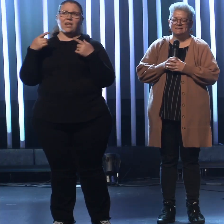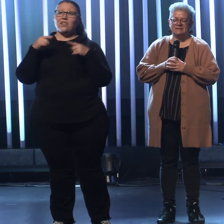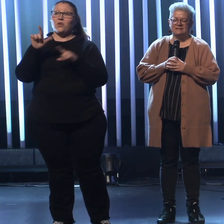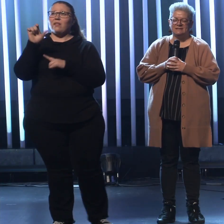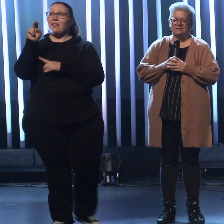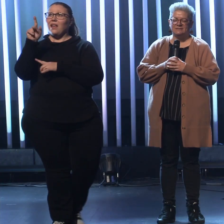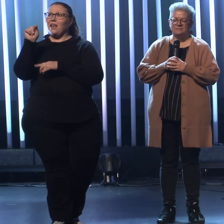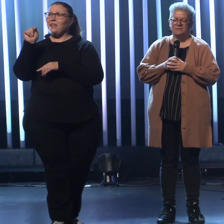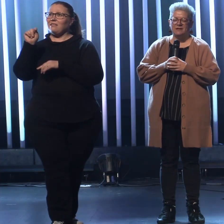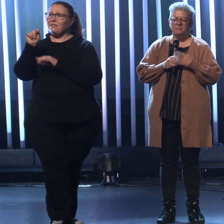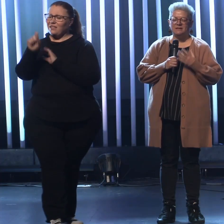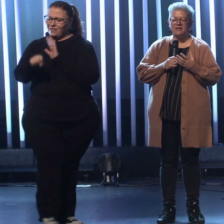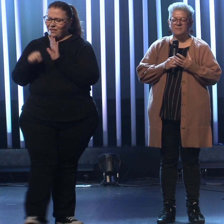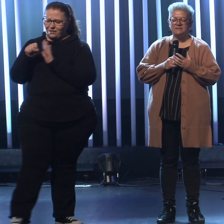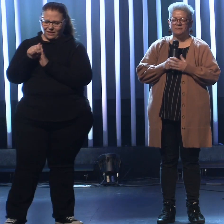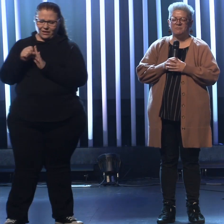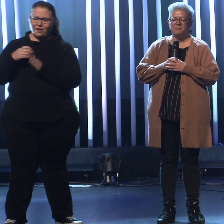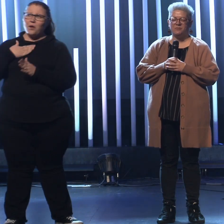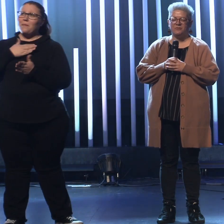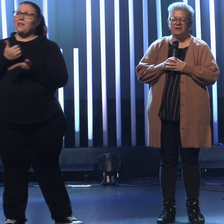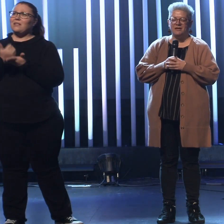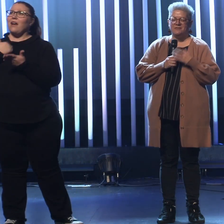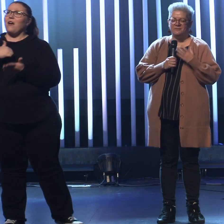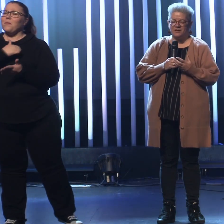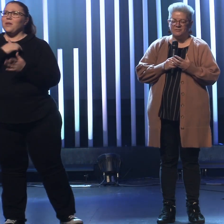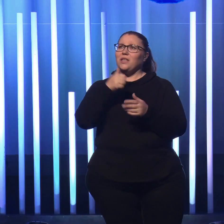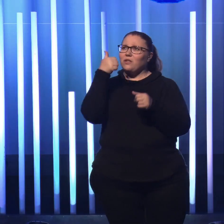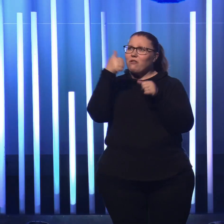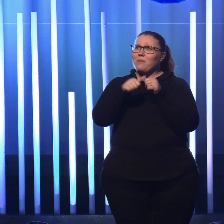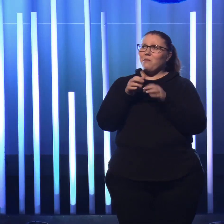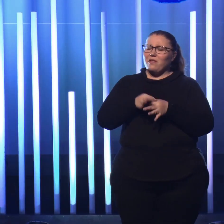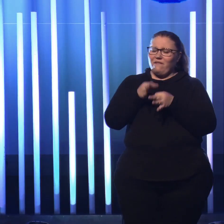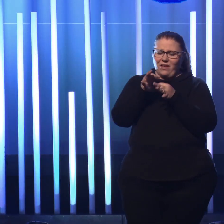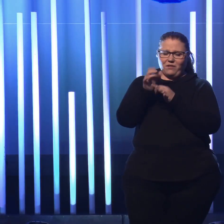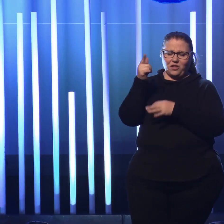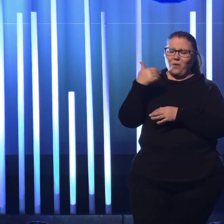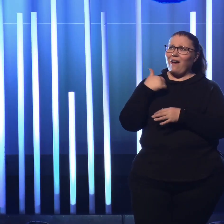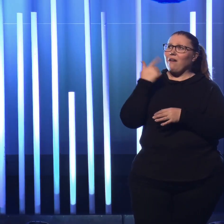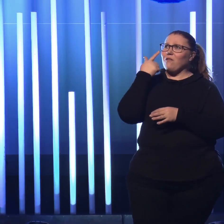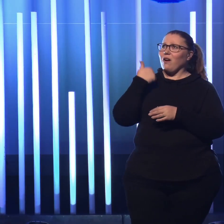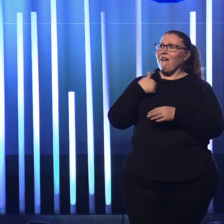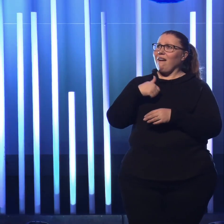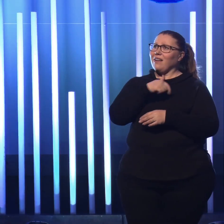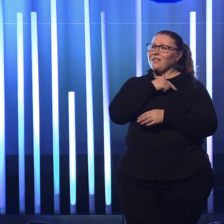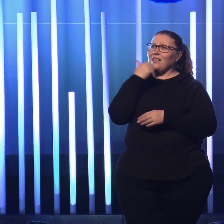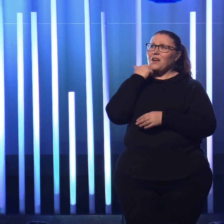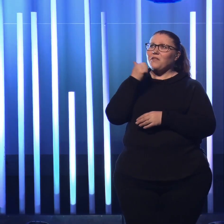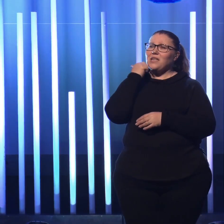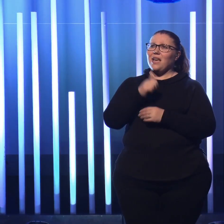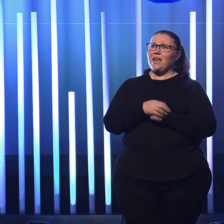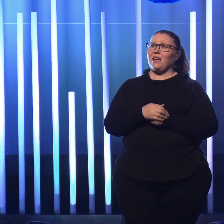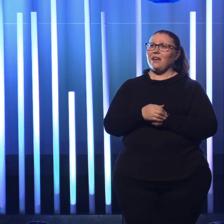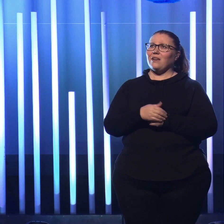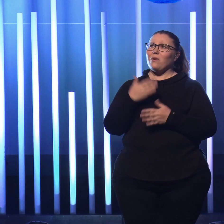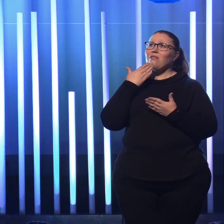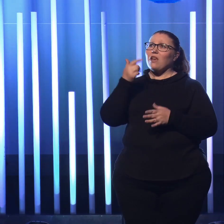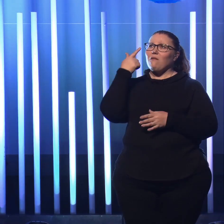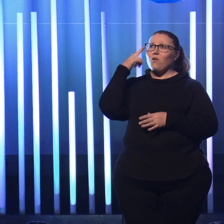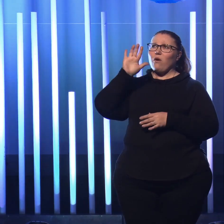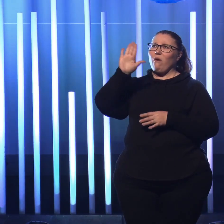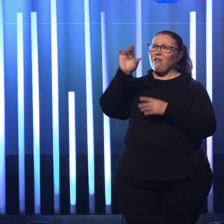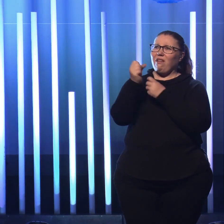Lenten season, please help us to remember the faithfulness that you have for us every single day. We thank you for your